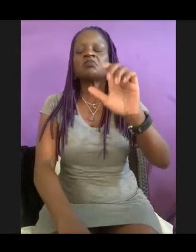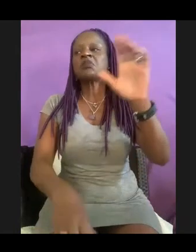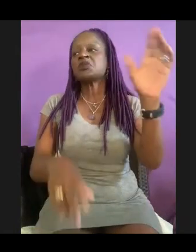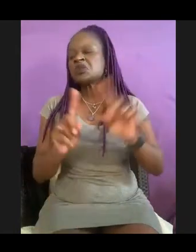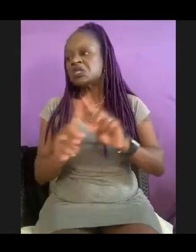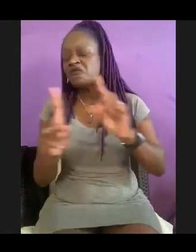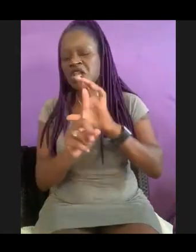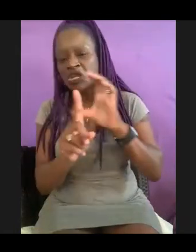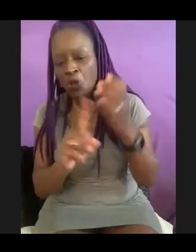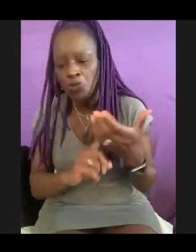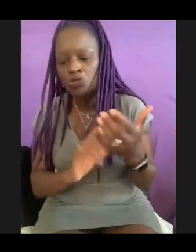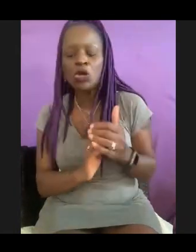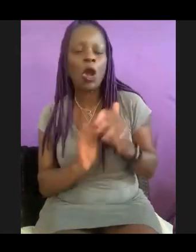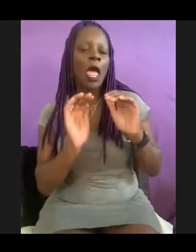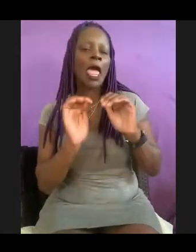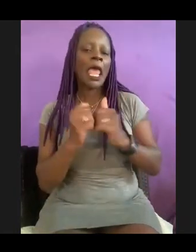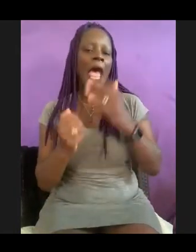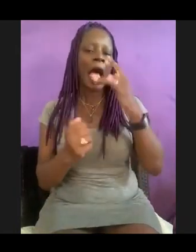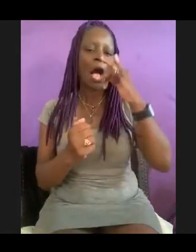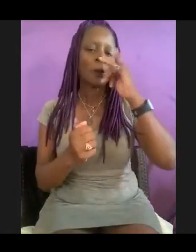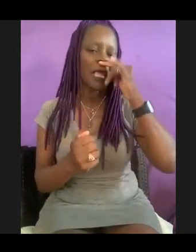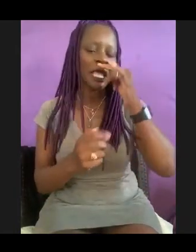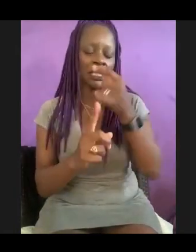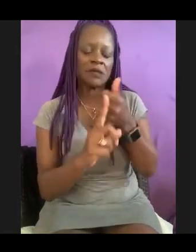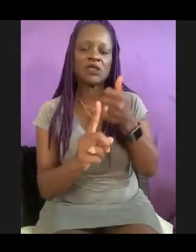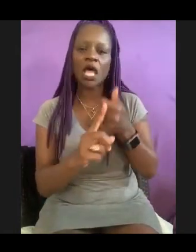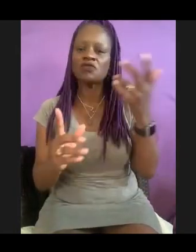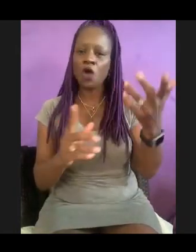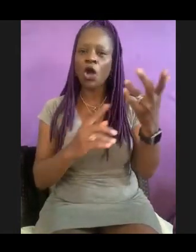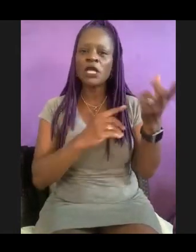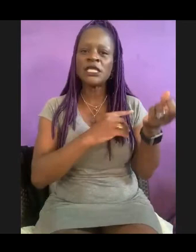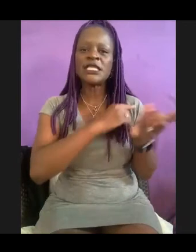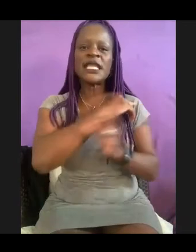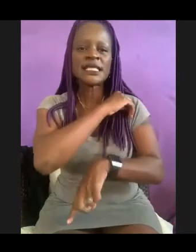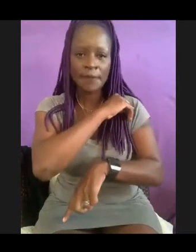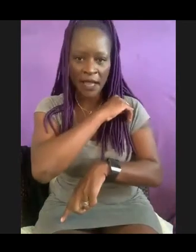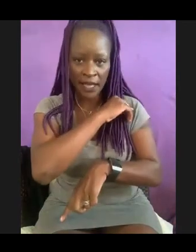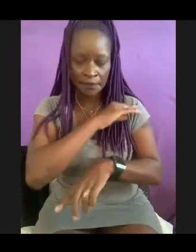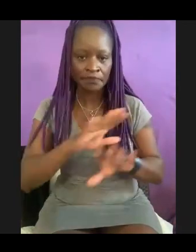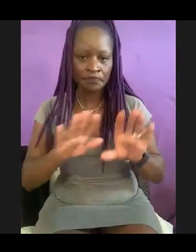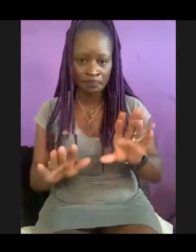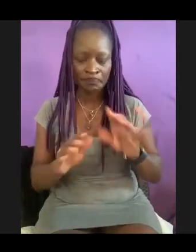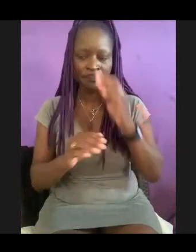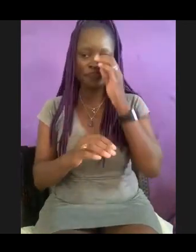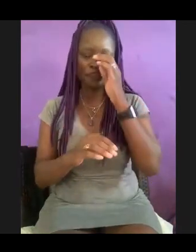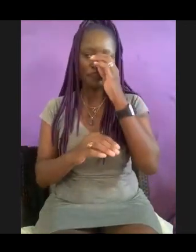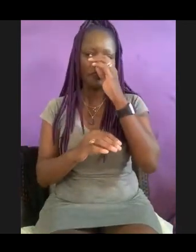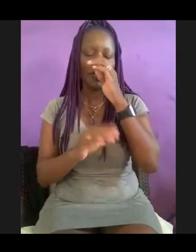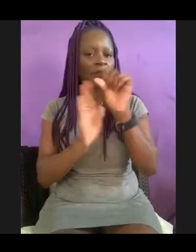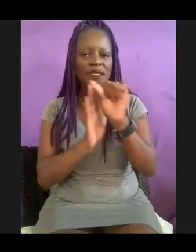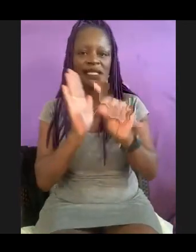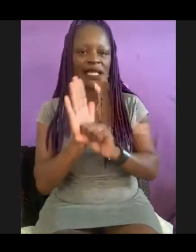children were reprimanded and that the state did not become involved in cultural